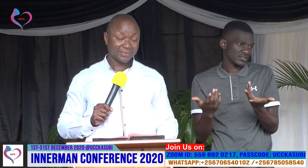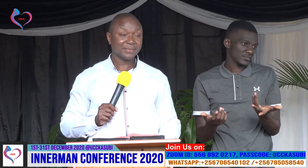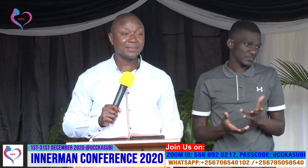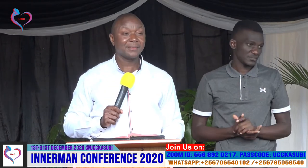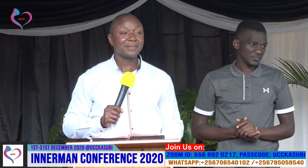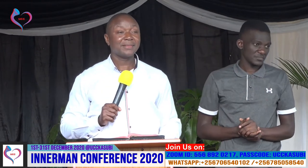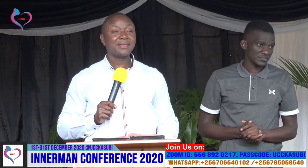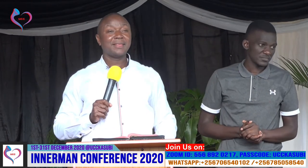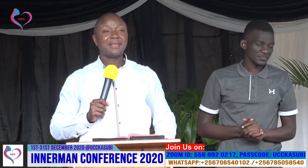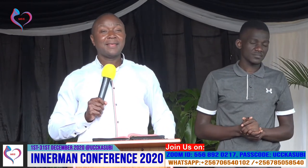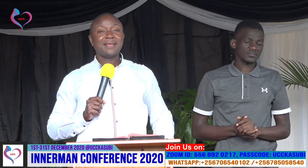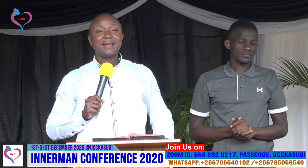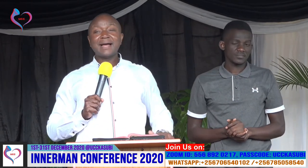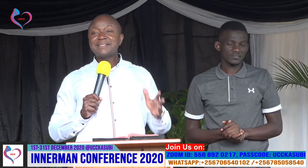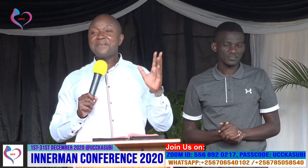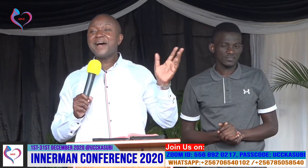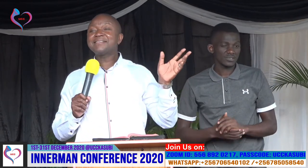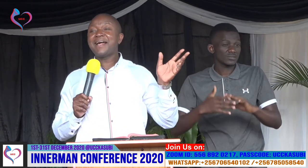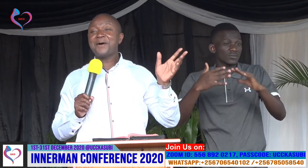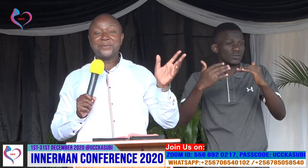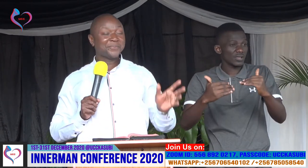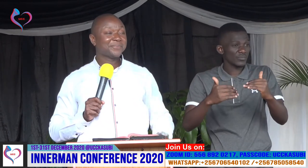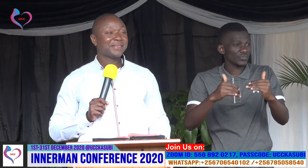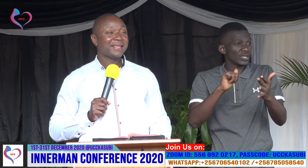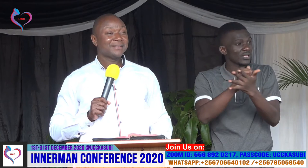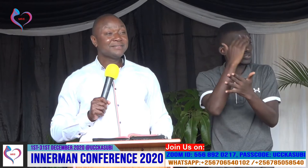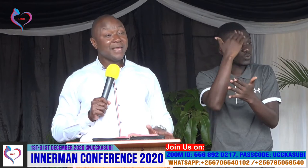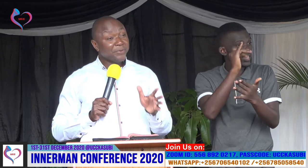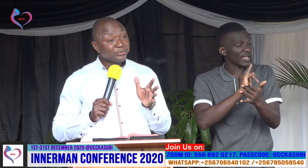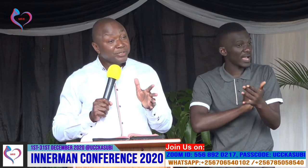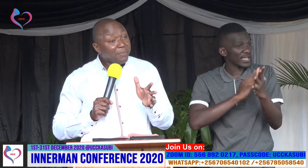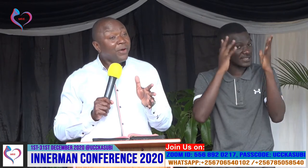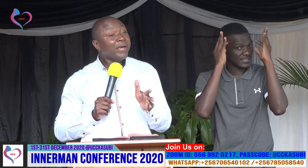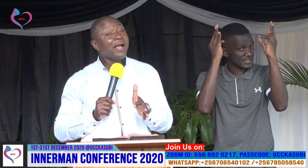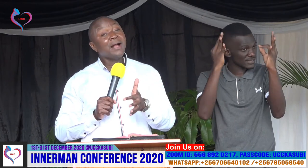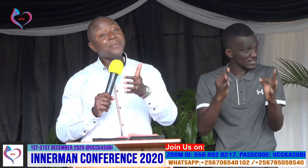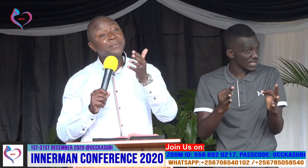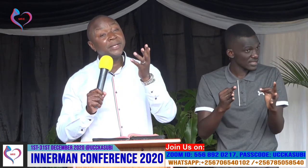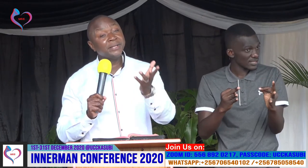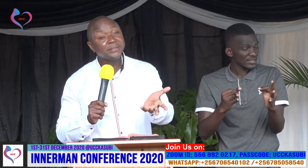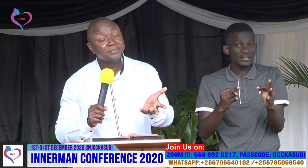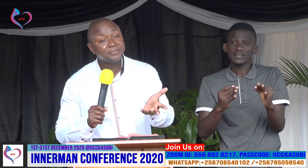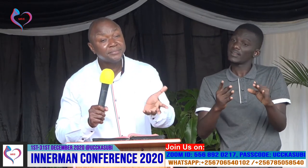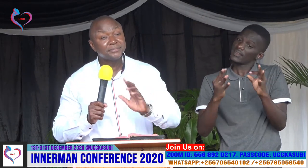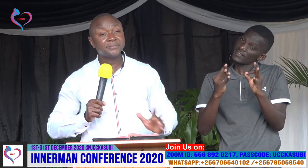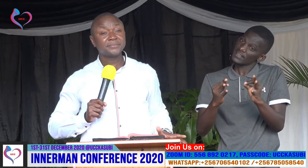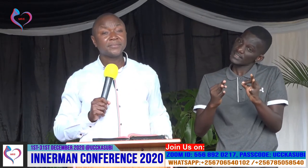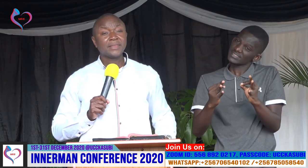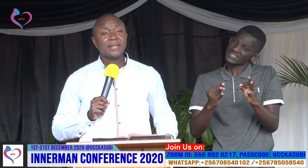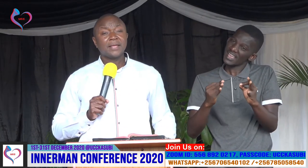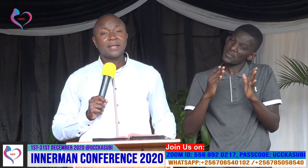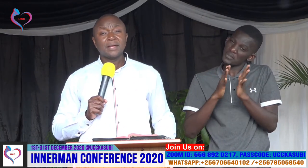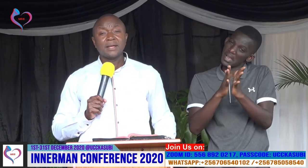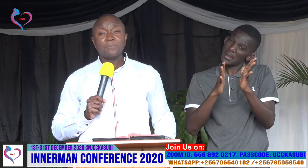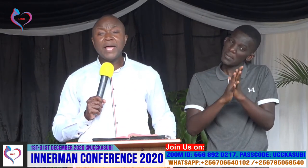our judgment is going to be beyond this. That's why I decide and I speak the way the